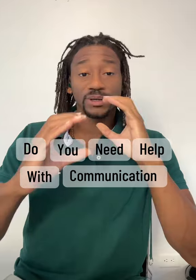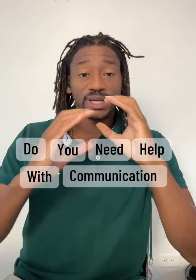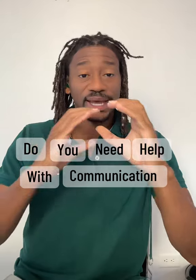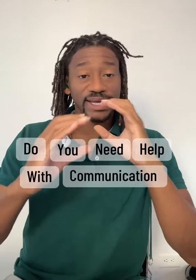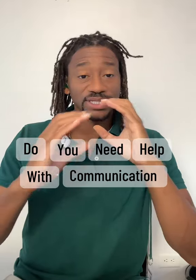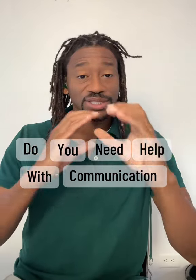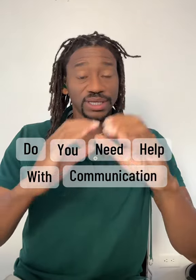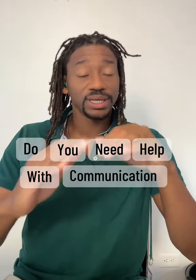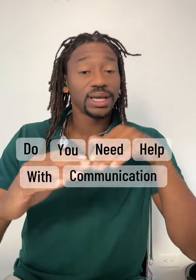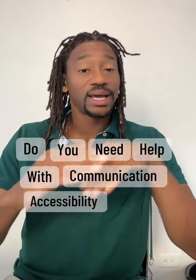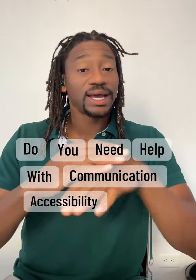communication,